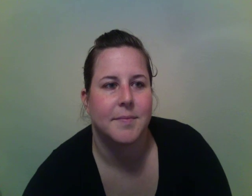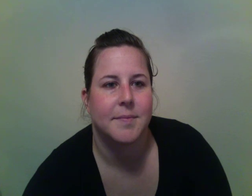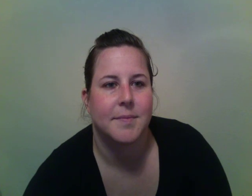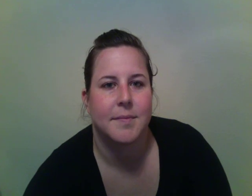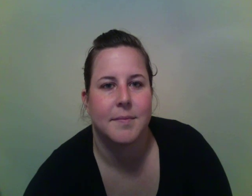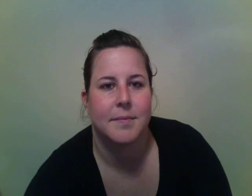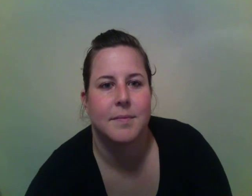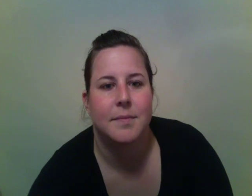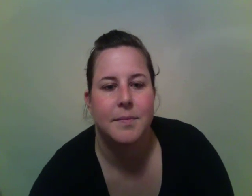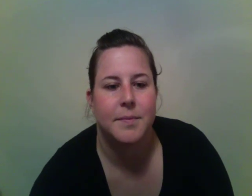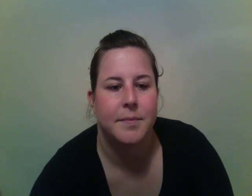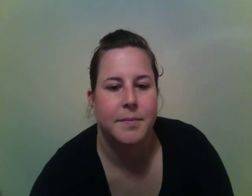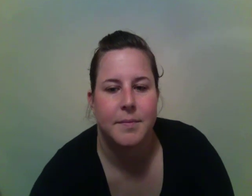Love to come check me out.